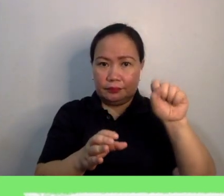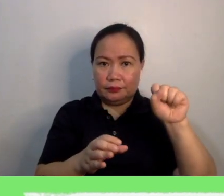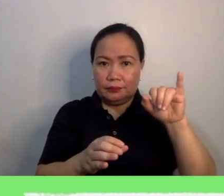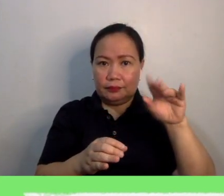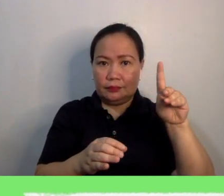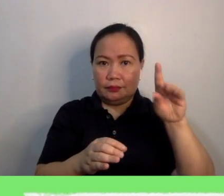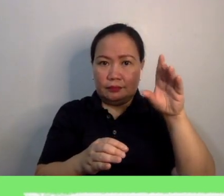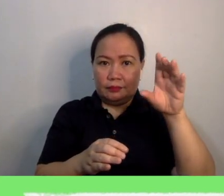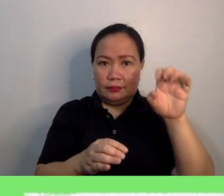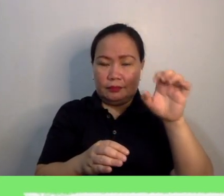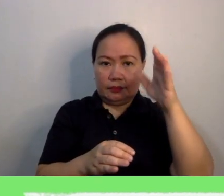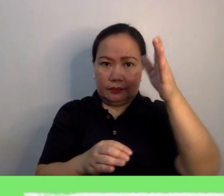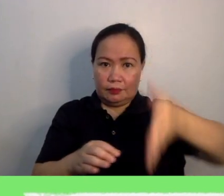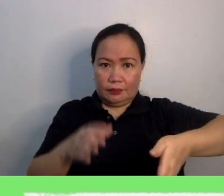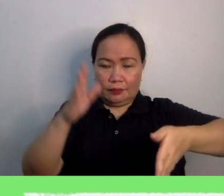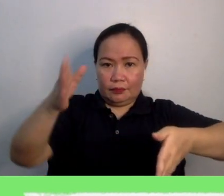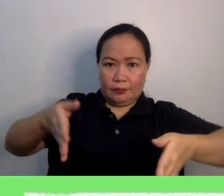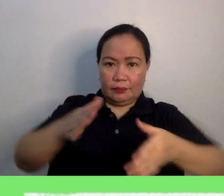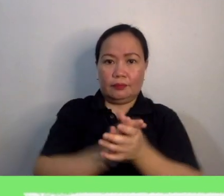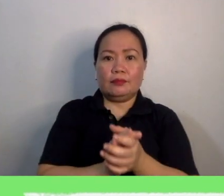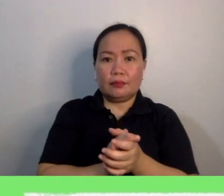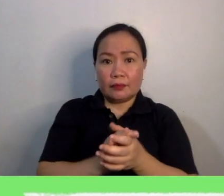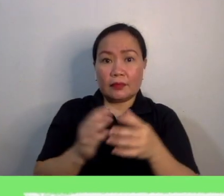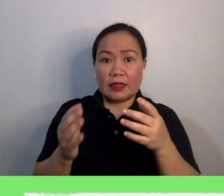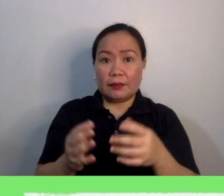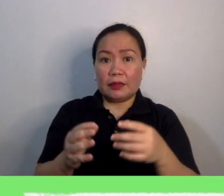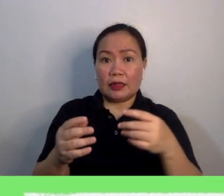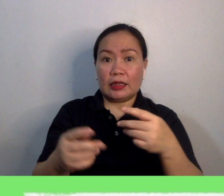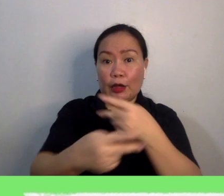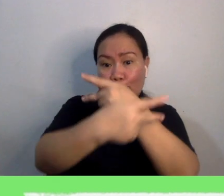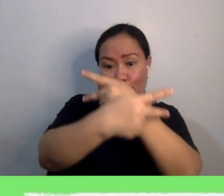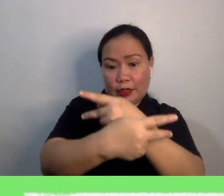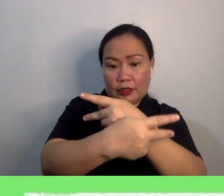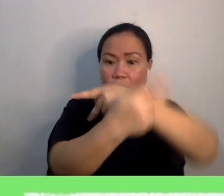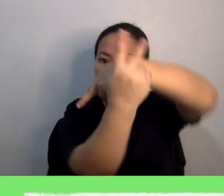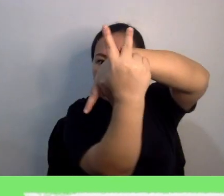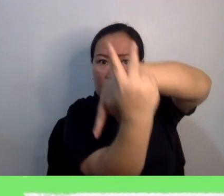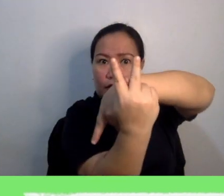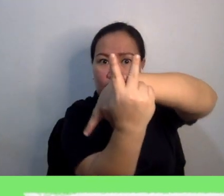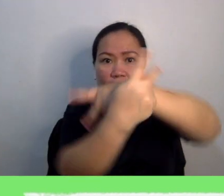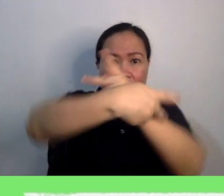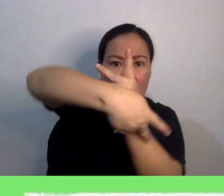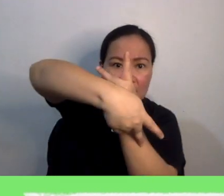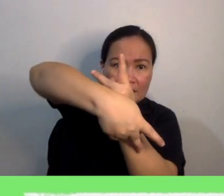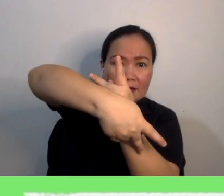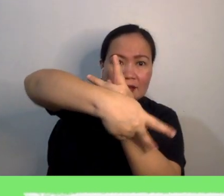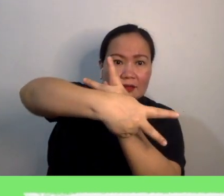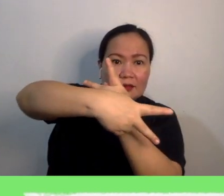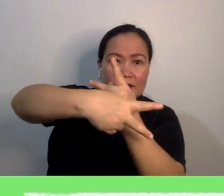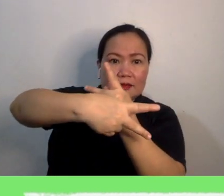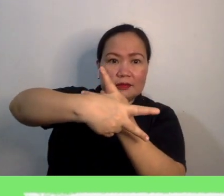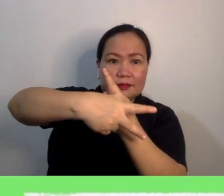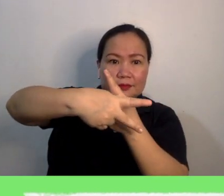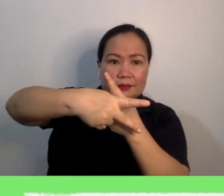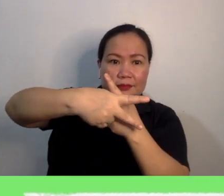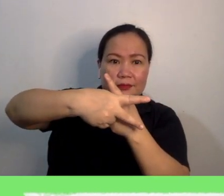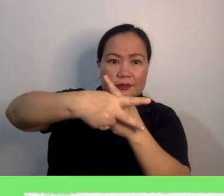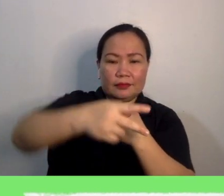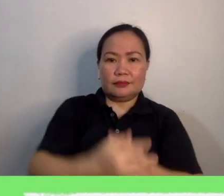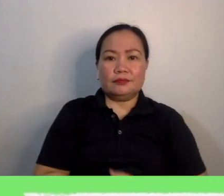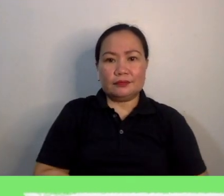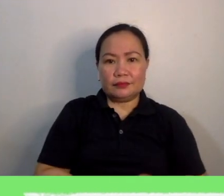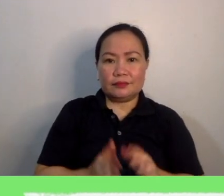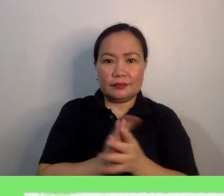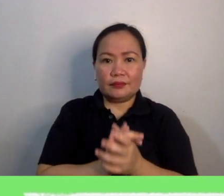And, mas madali siyang makakita, tapatan po sila. Okay? So, aside from that, yung uncommon side